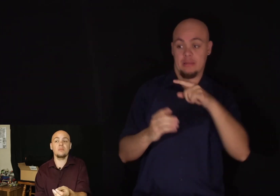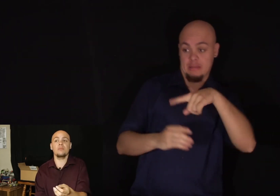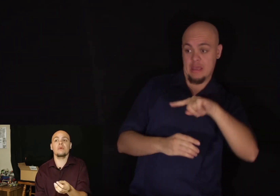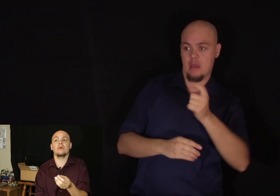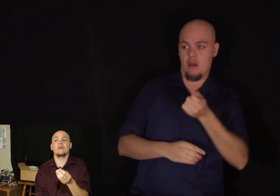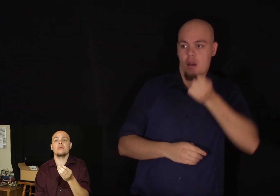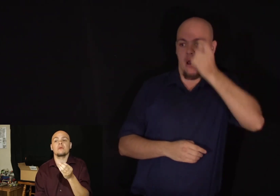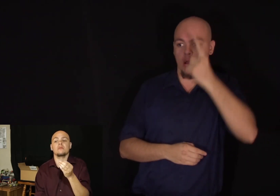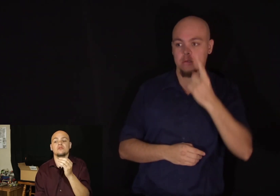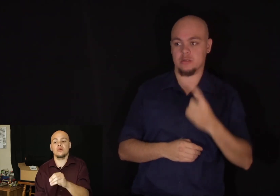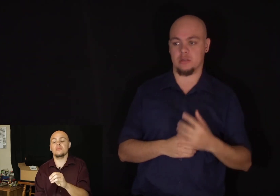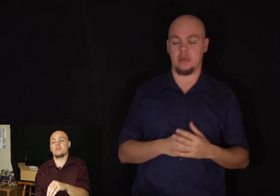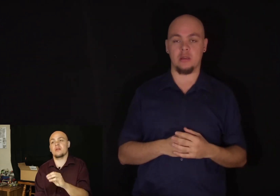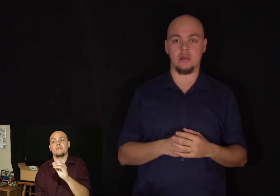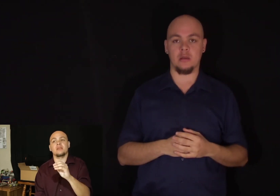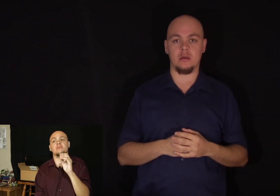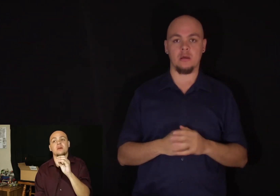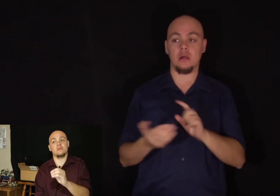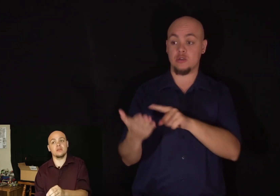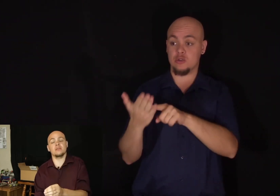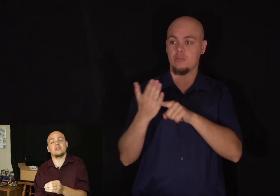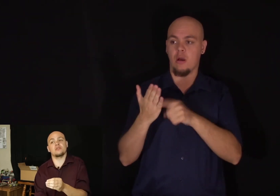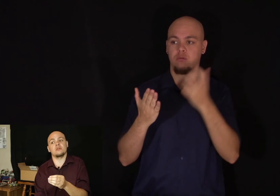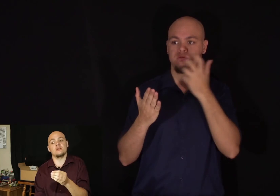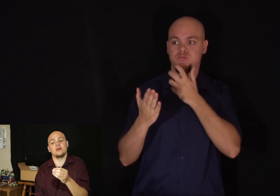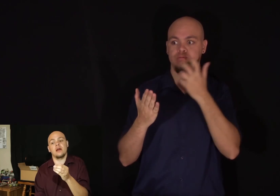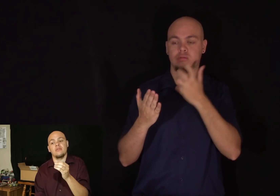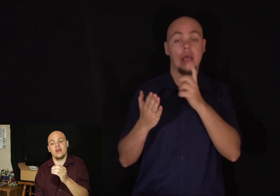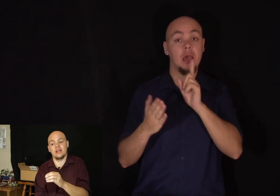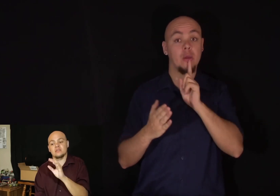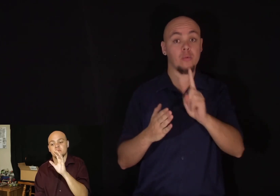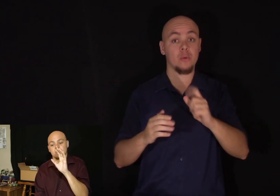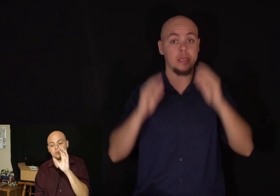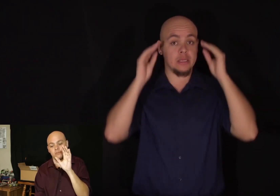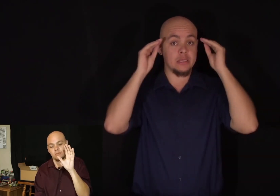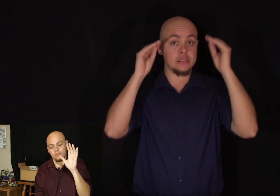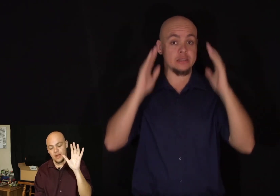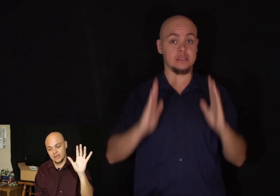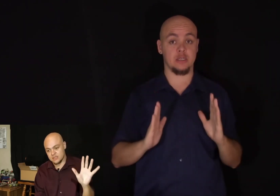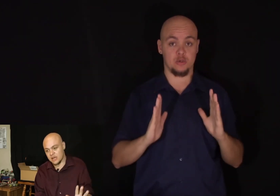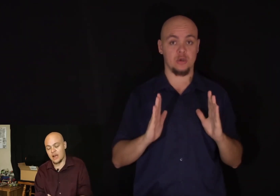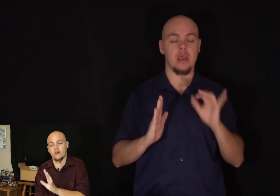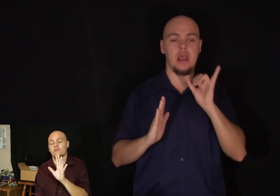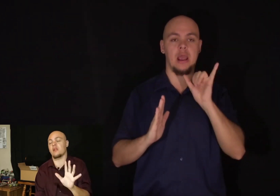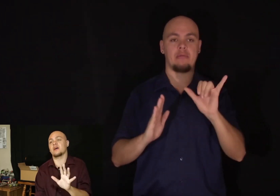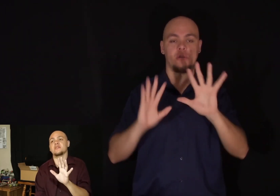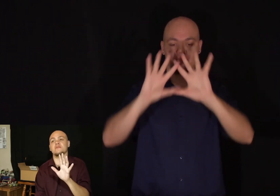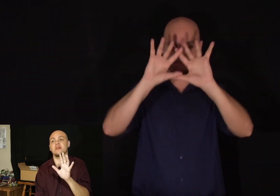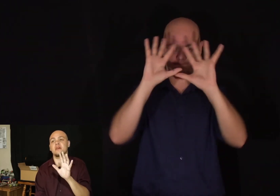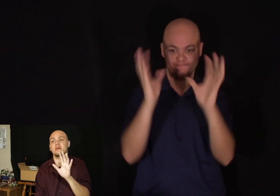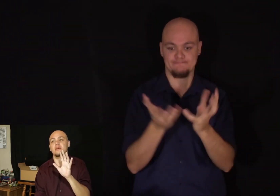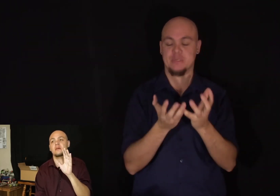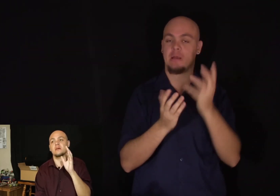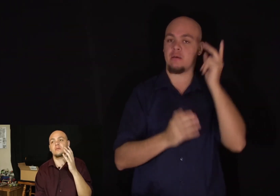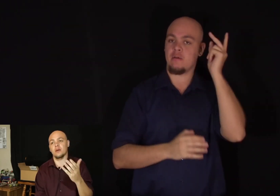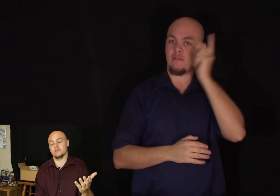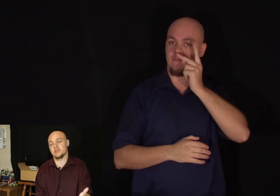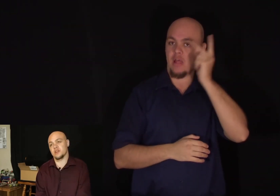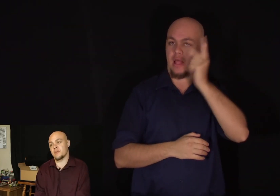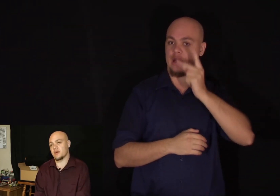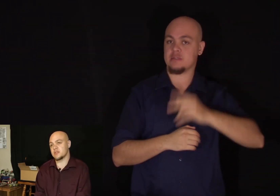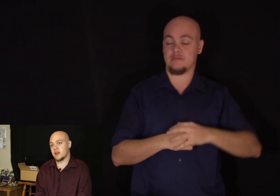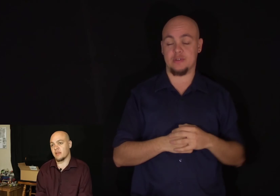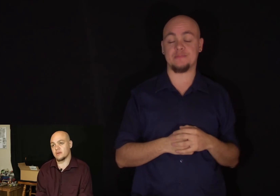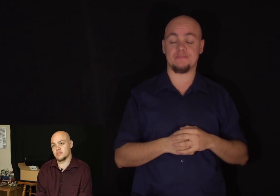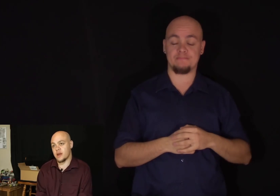to them, showed me what it meant to be a real teacher. And that is my entire philosophy when I'm